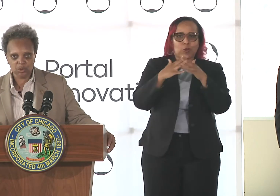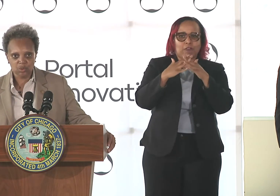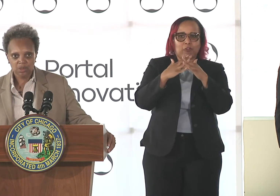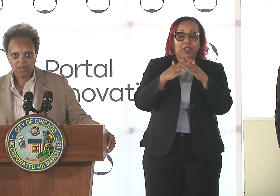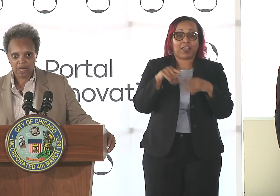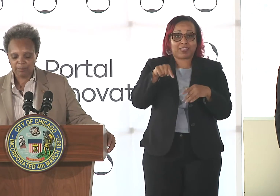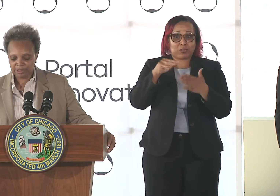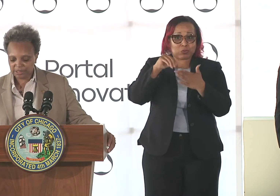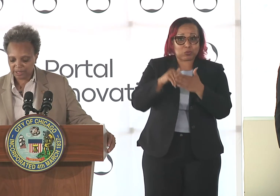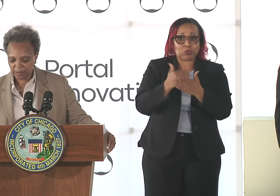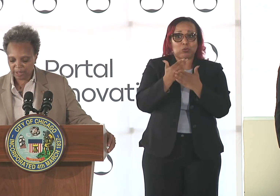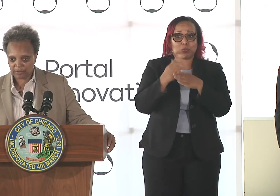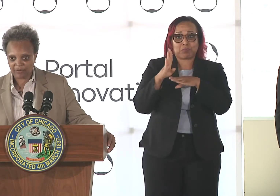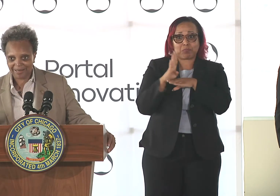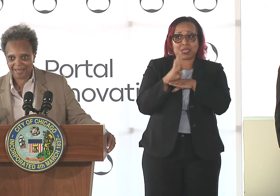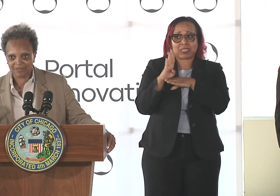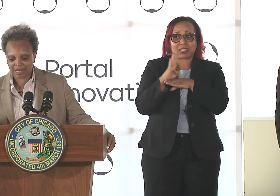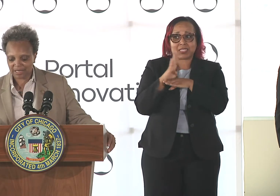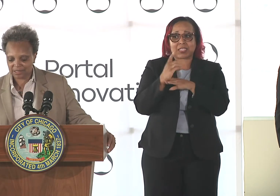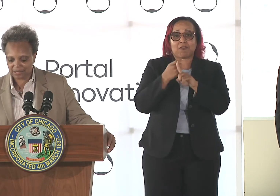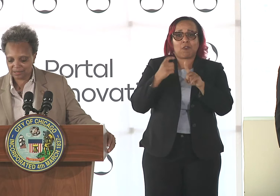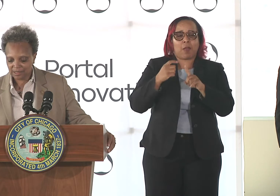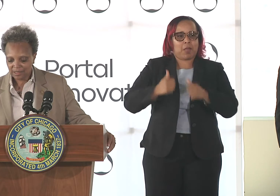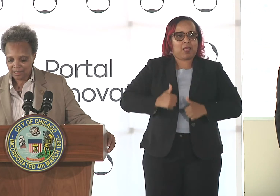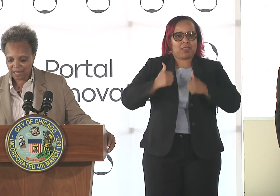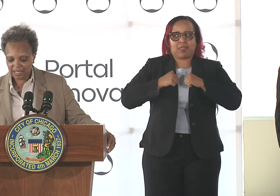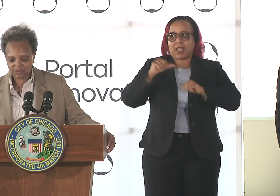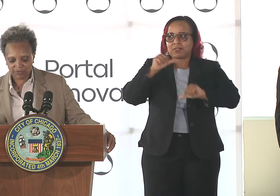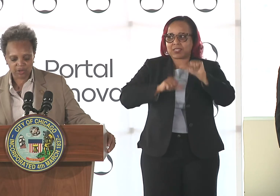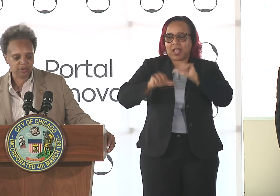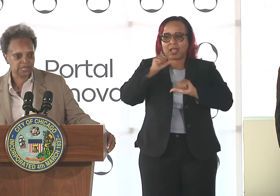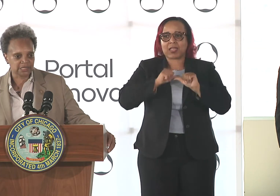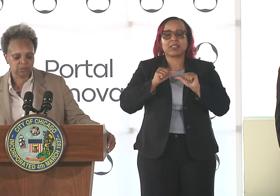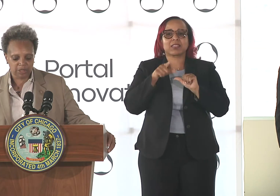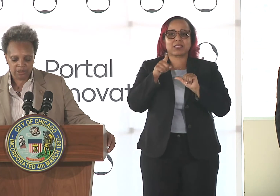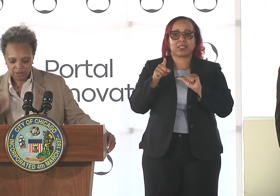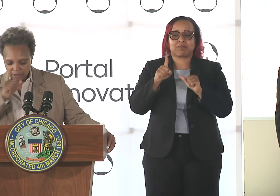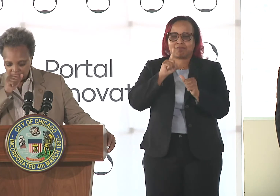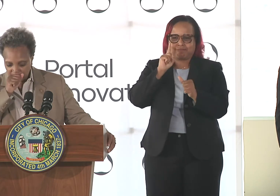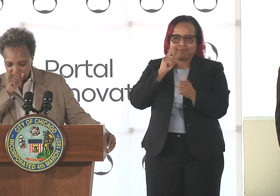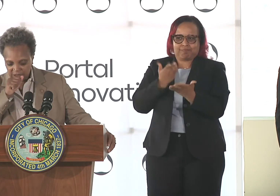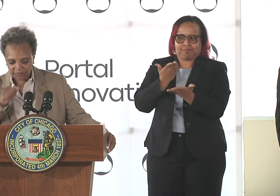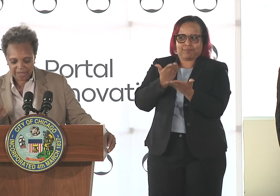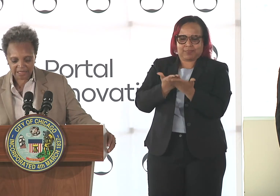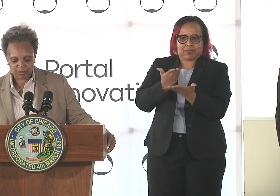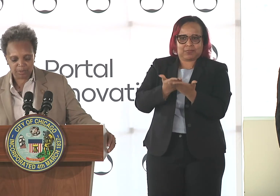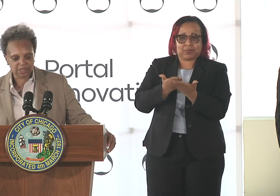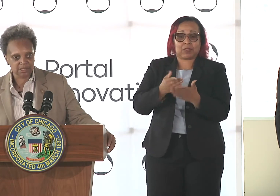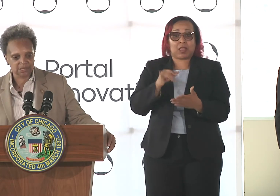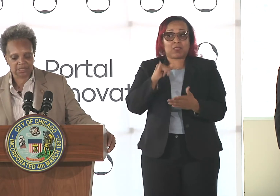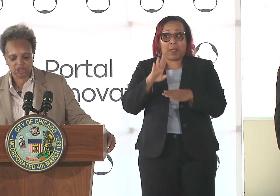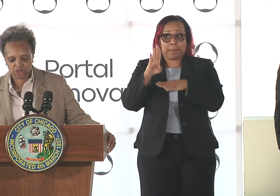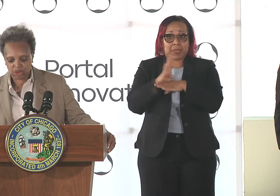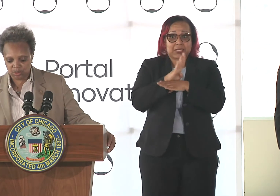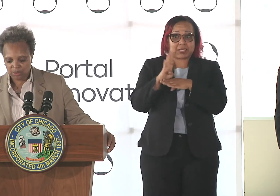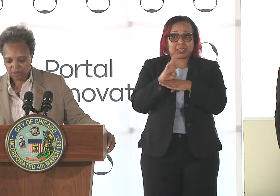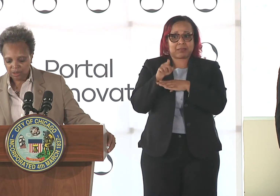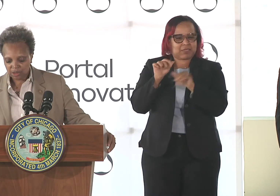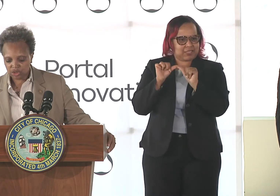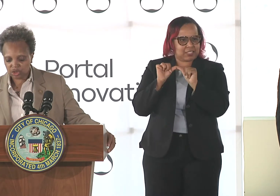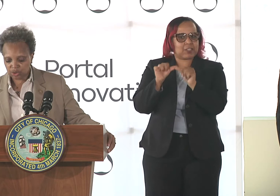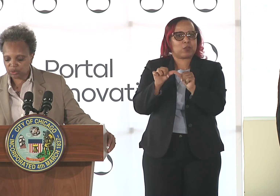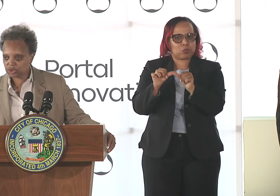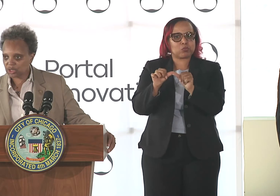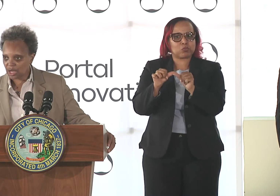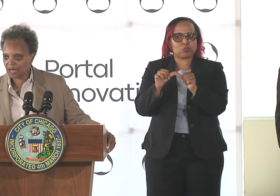This new business incubator for life sciences is further testament to the fact that businesses continue